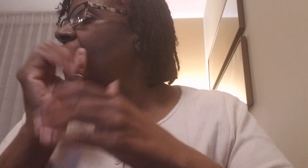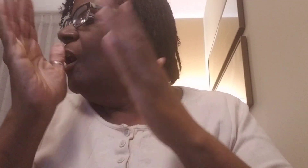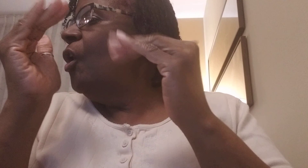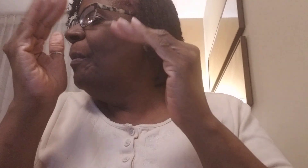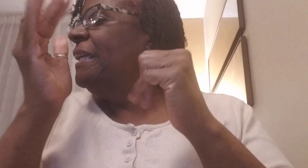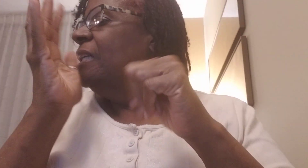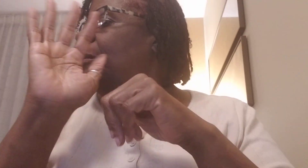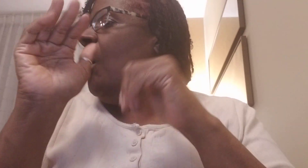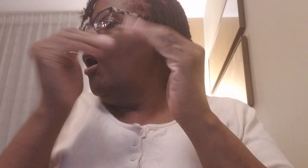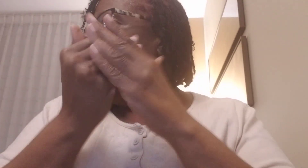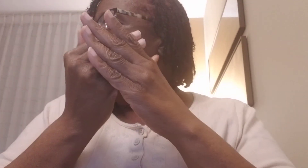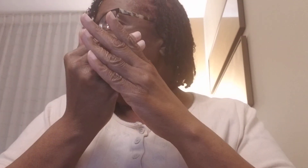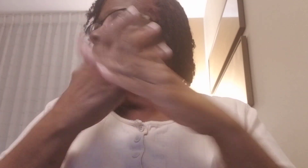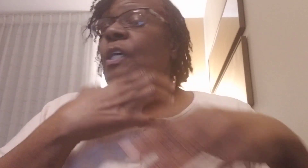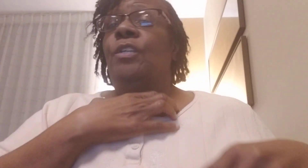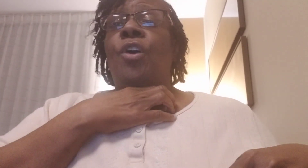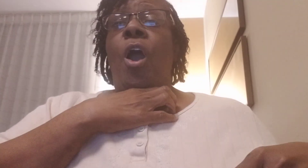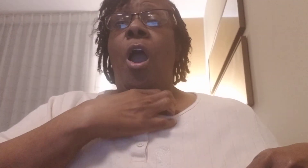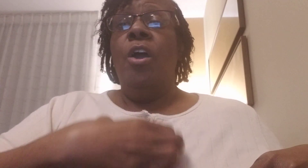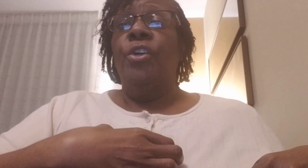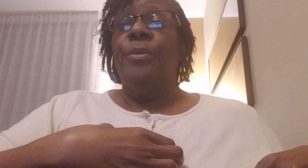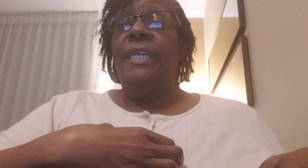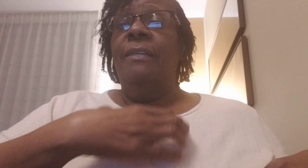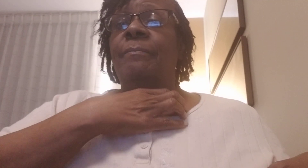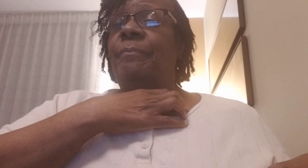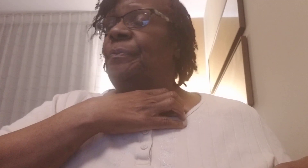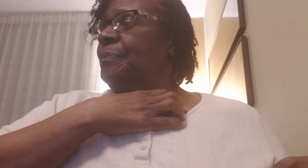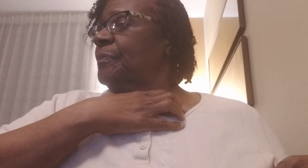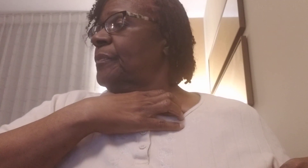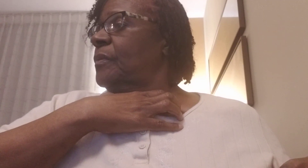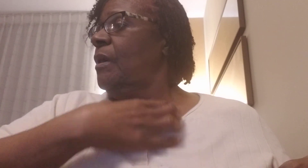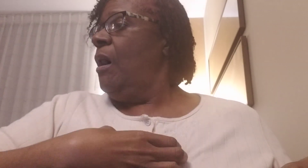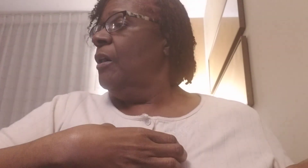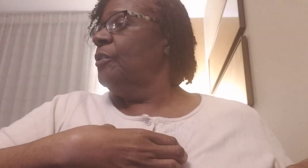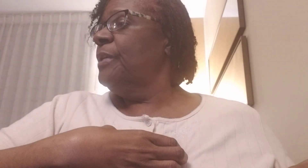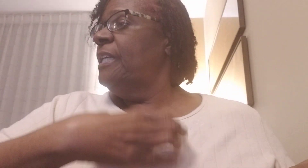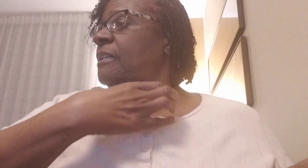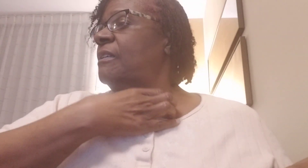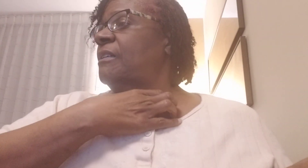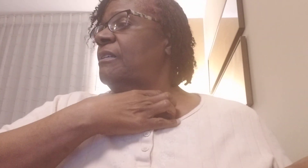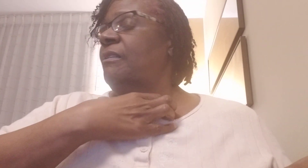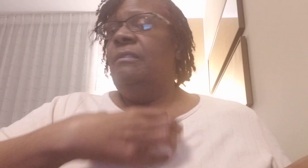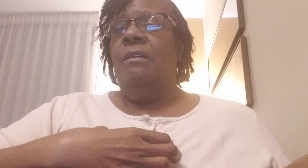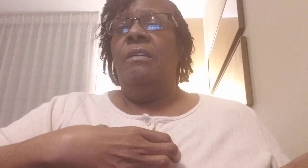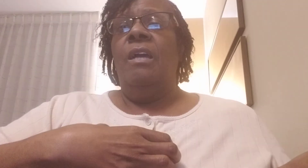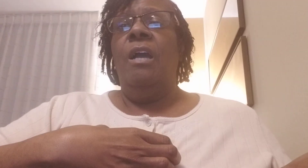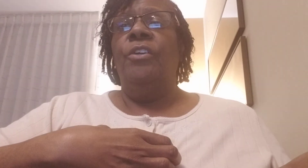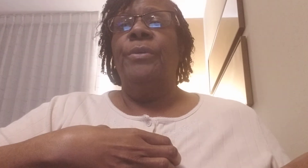Hope I get them all. Hungry, hungry, hungry.